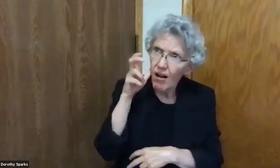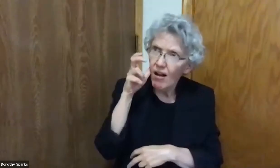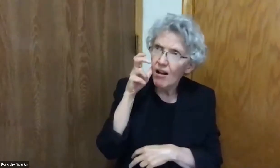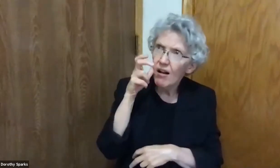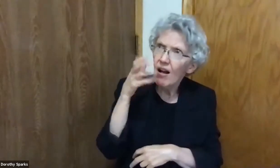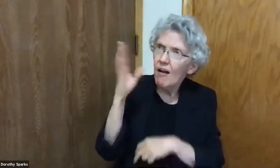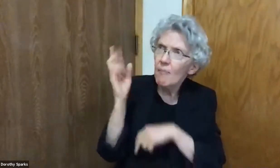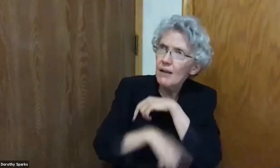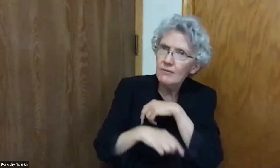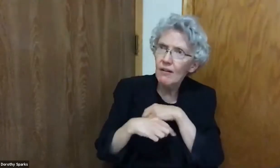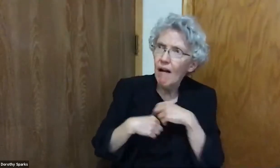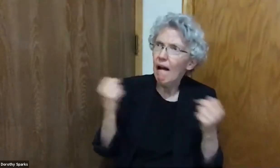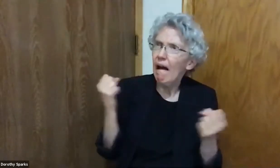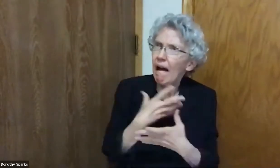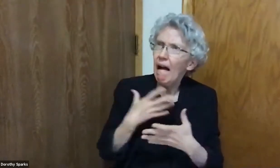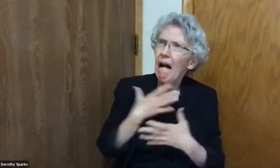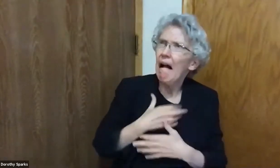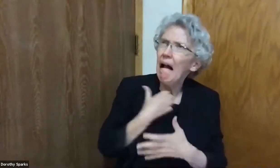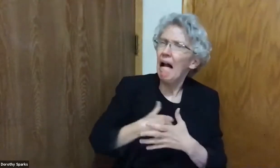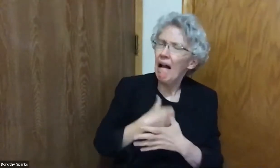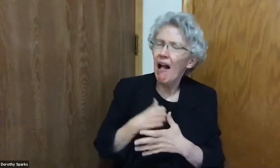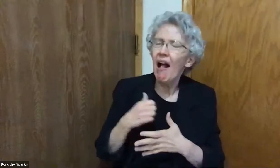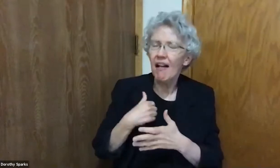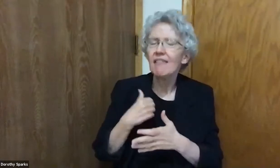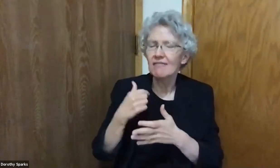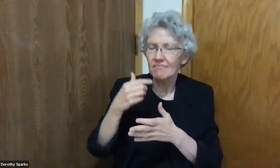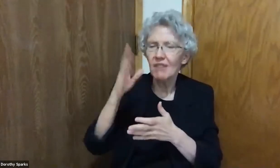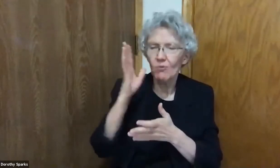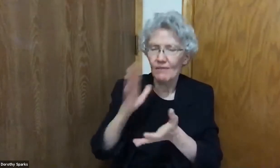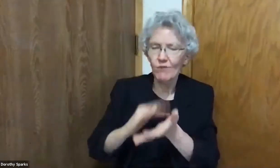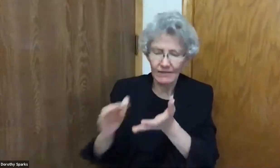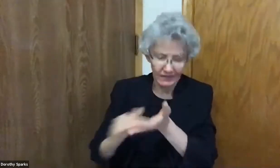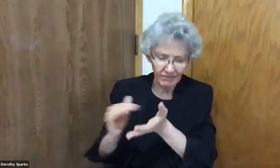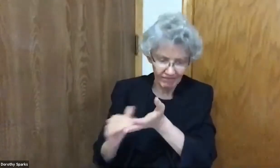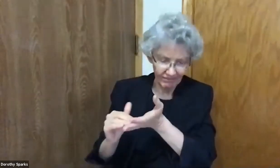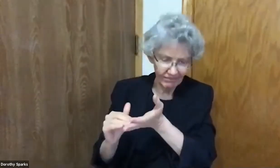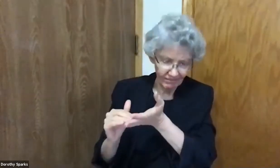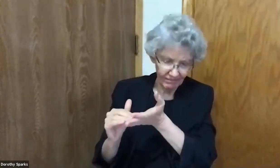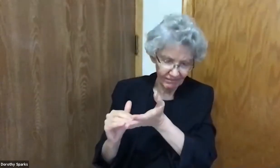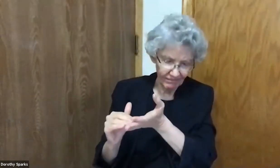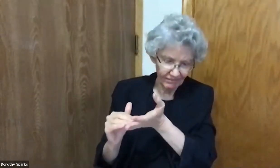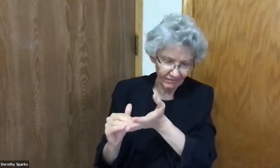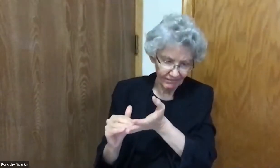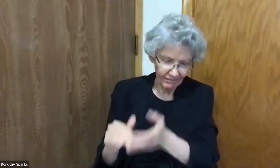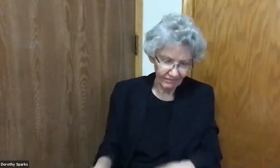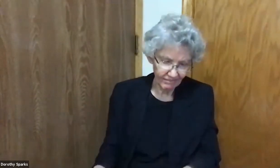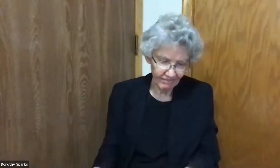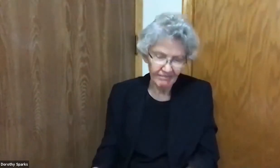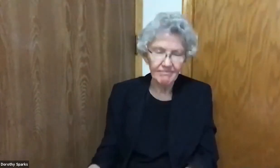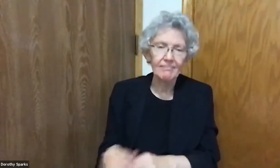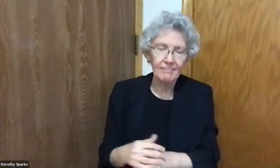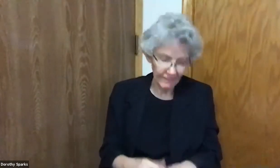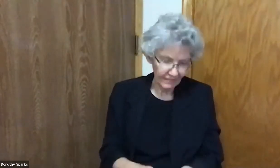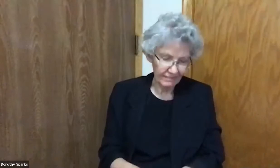The Lord is furious, and if the people hear how he is going to punish them, maybe they will ask to be